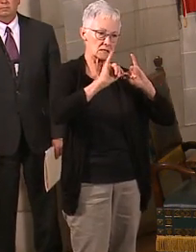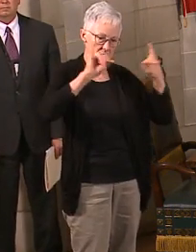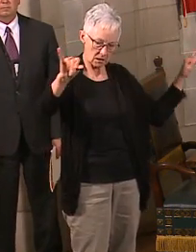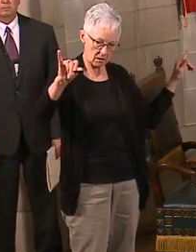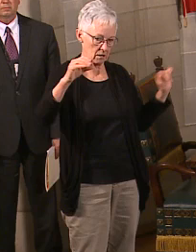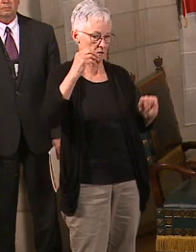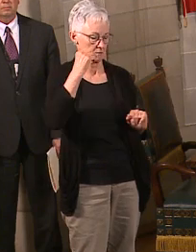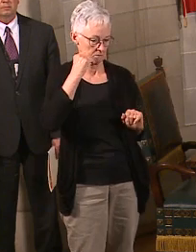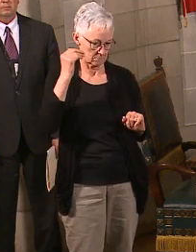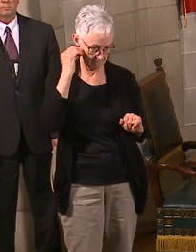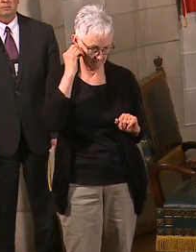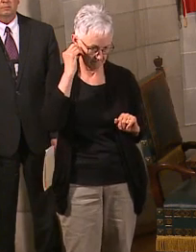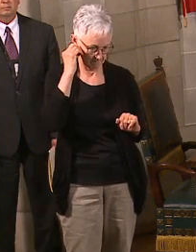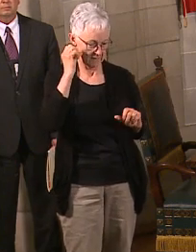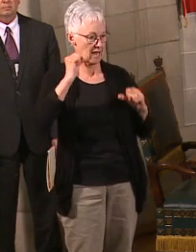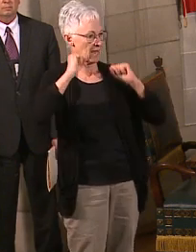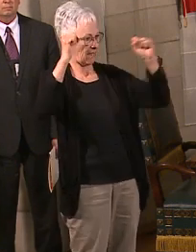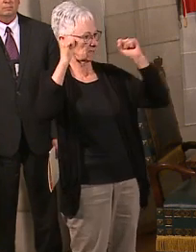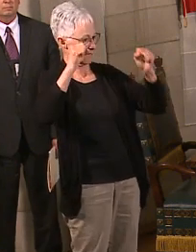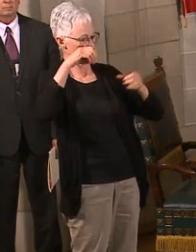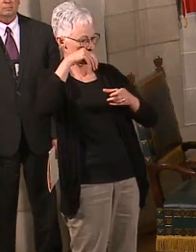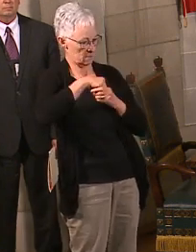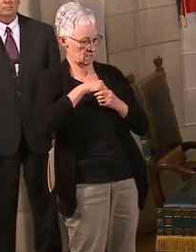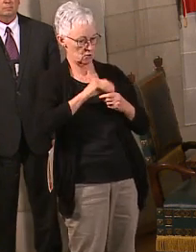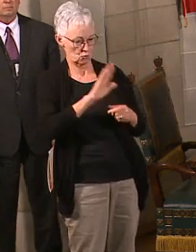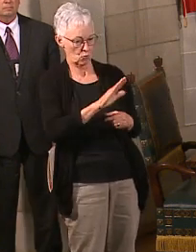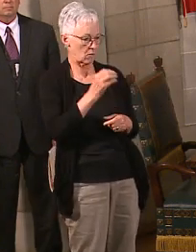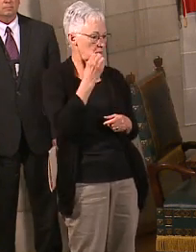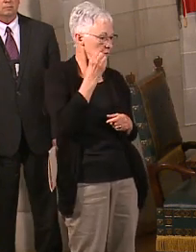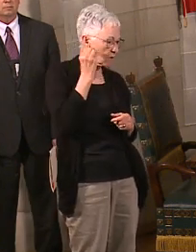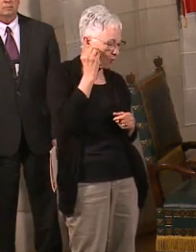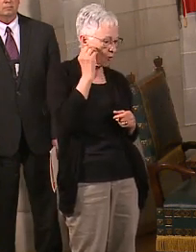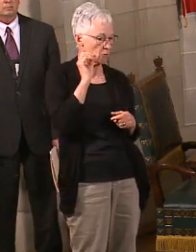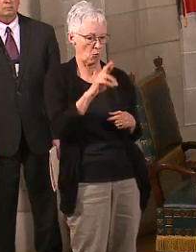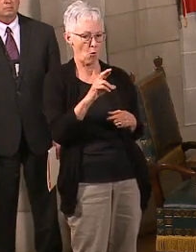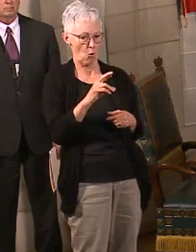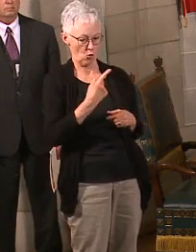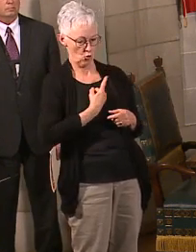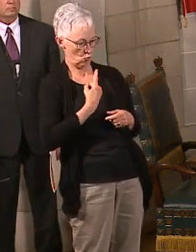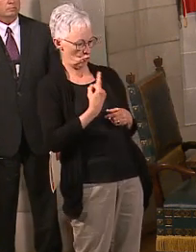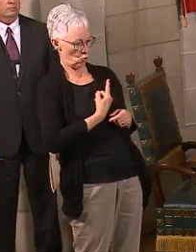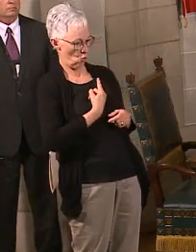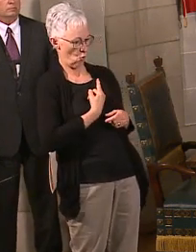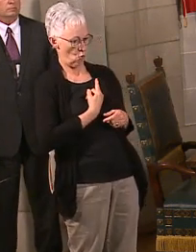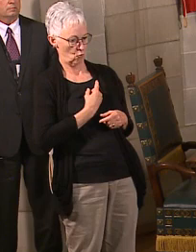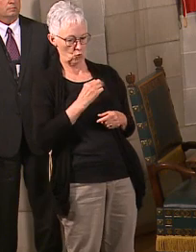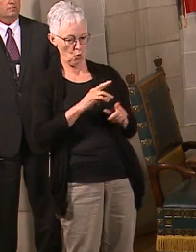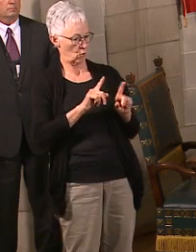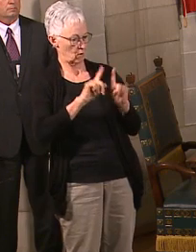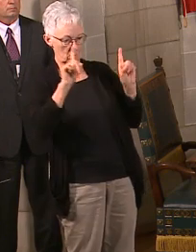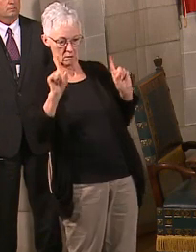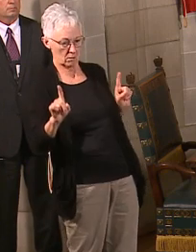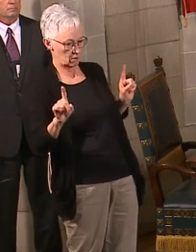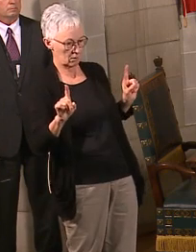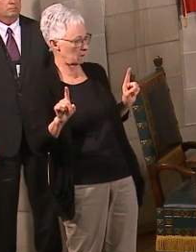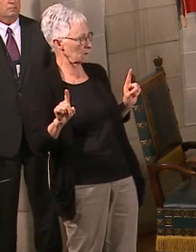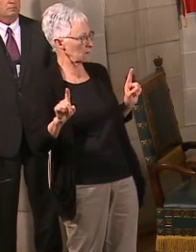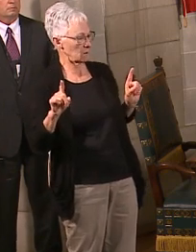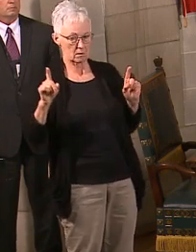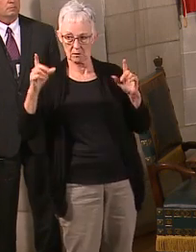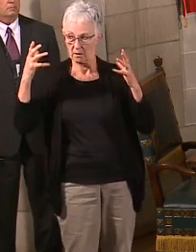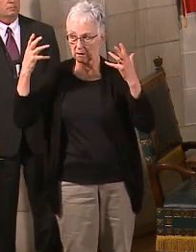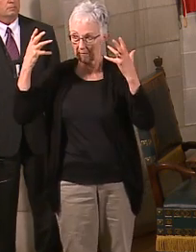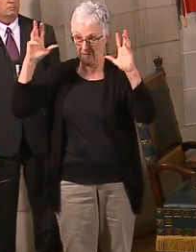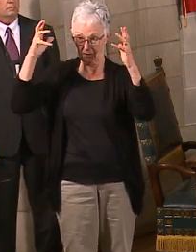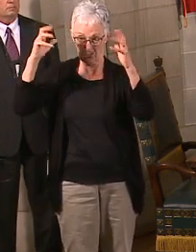exercise at home or a social acceptable way, but we're trying to slow the spread of virus. So a pickup basketball game that, for example, has less than